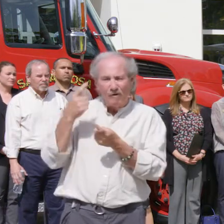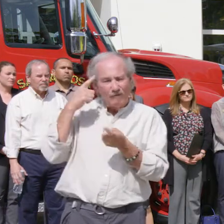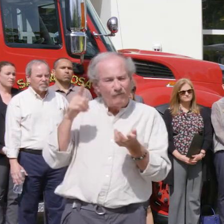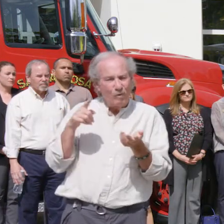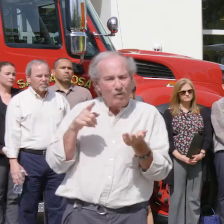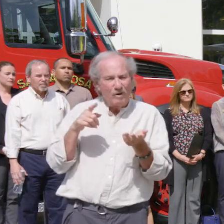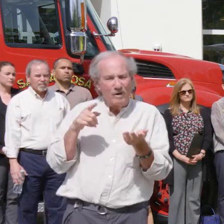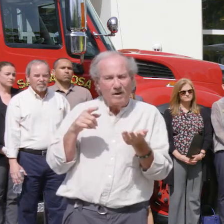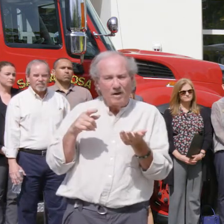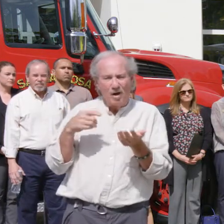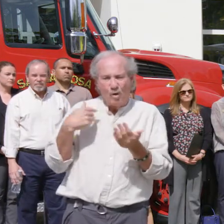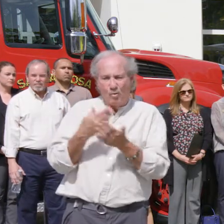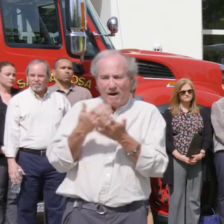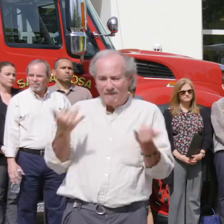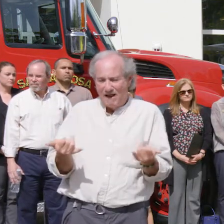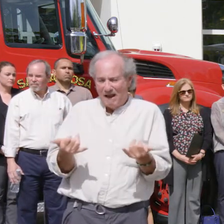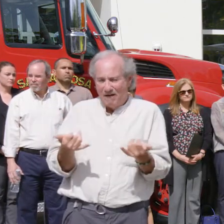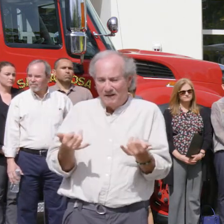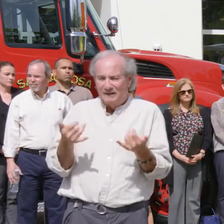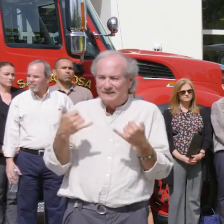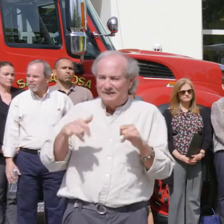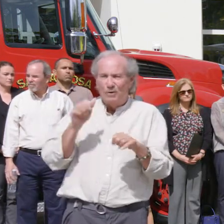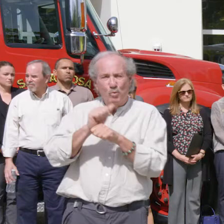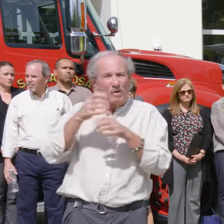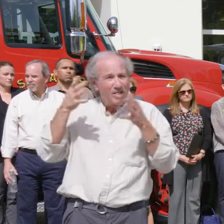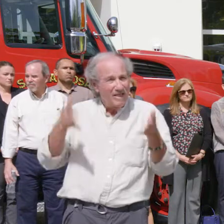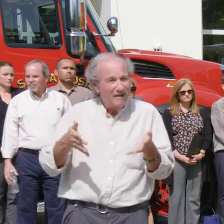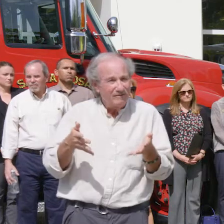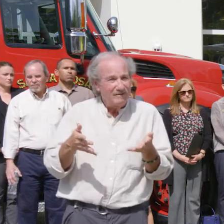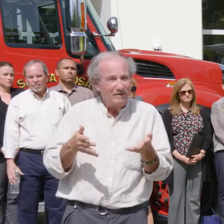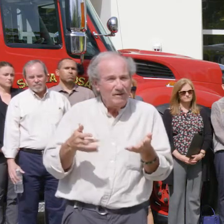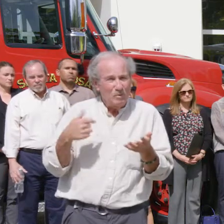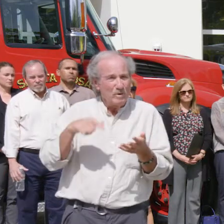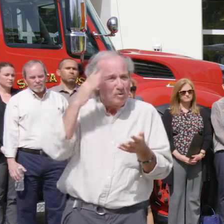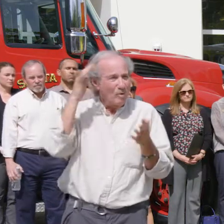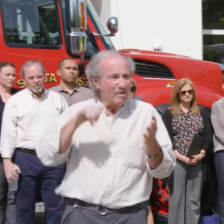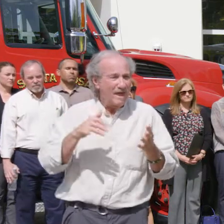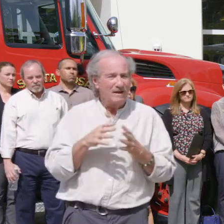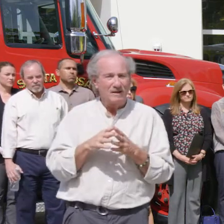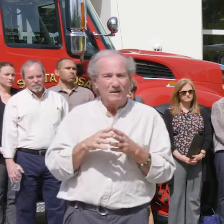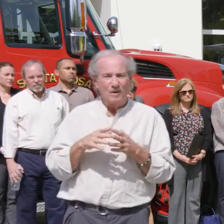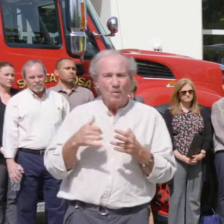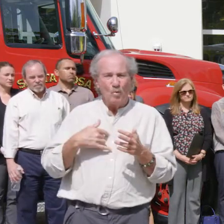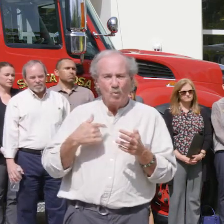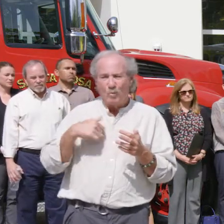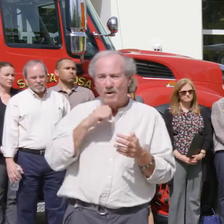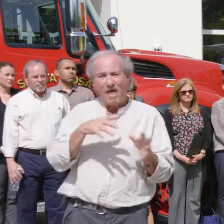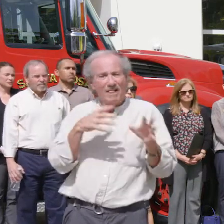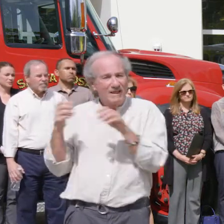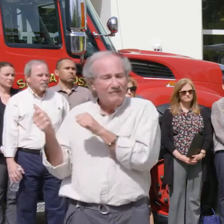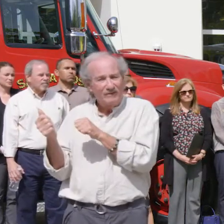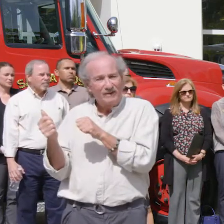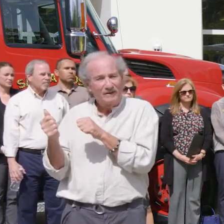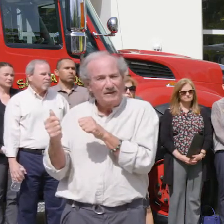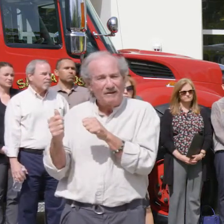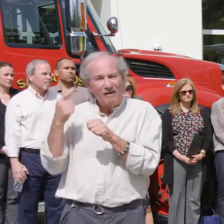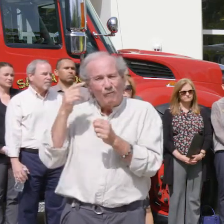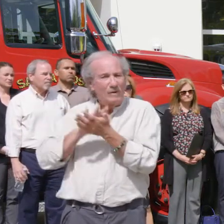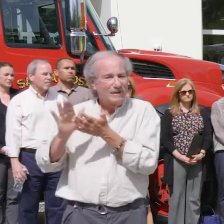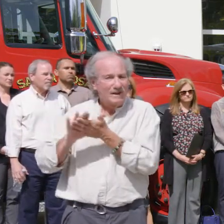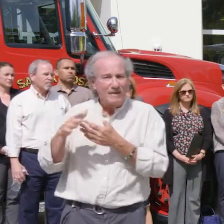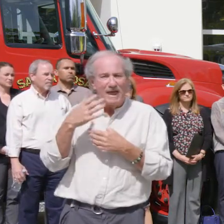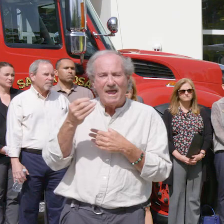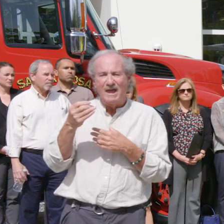ourselves to this point. Still got work to do. We all know that, and we're not going away, both on the debris